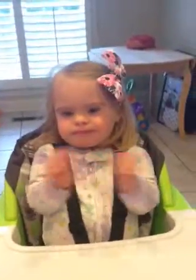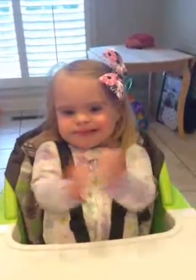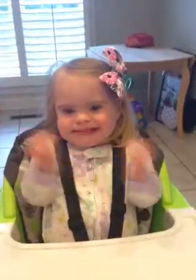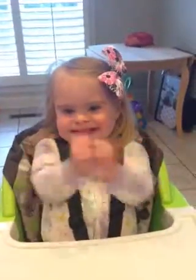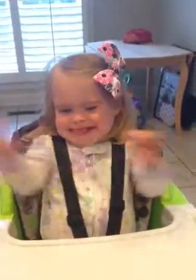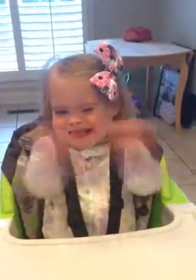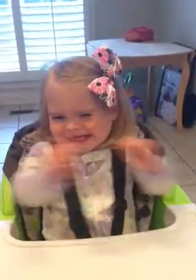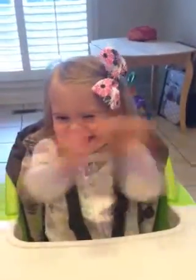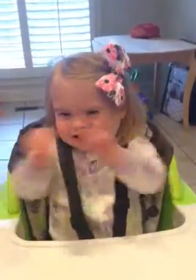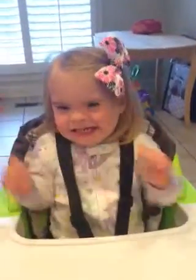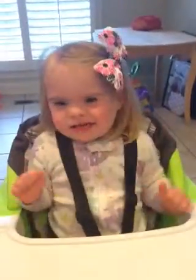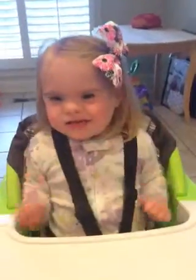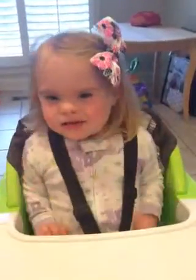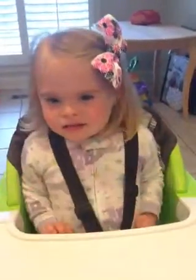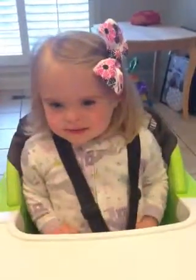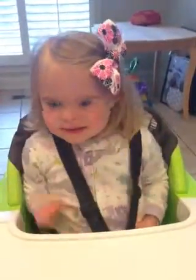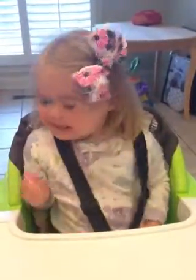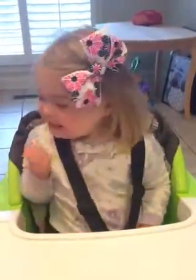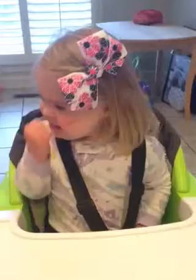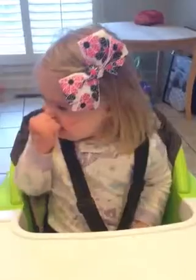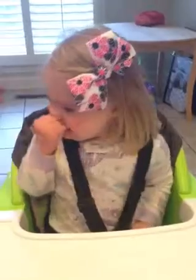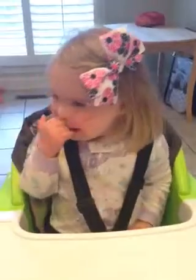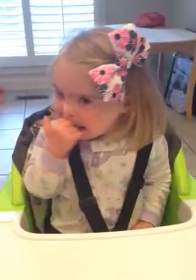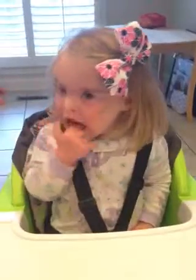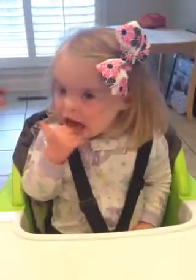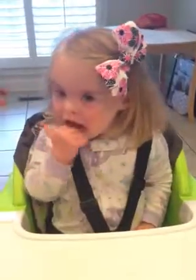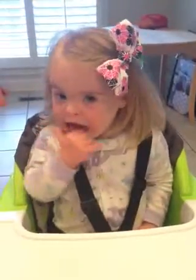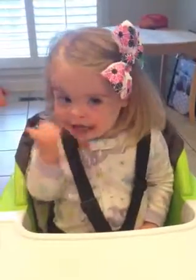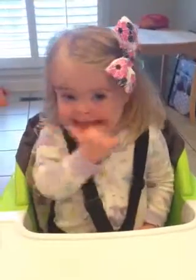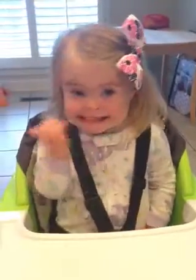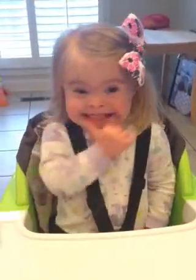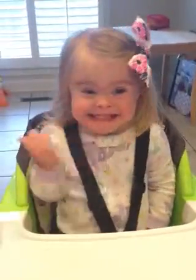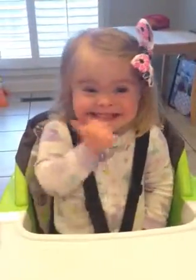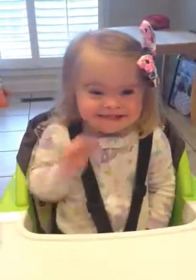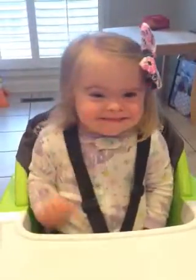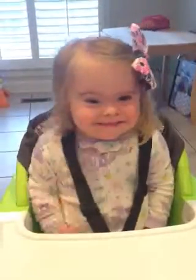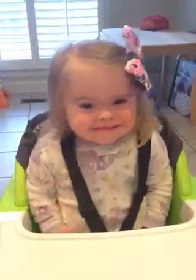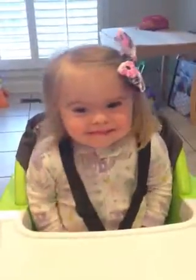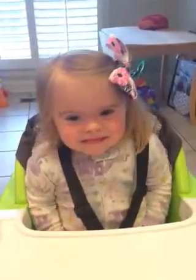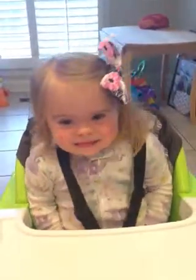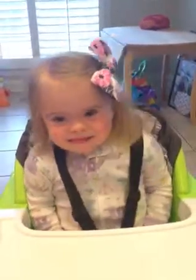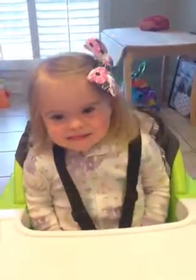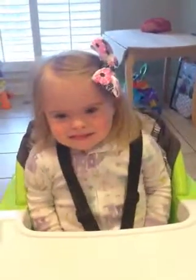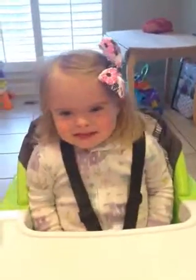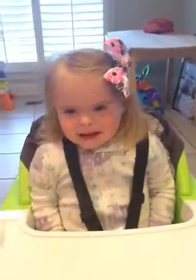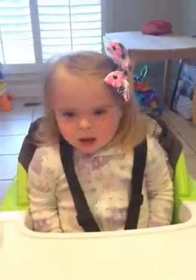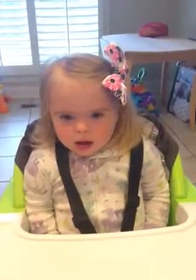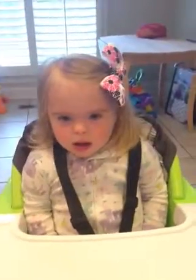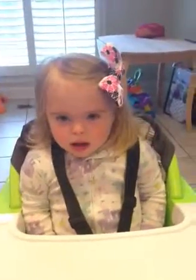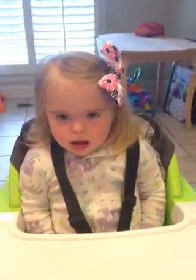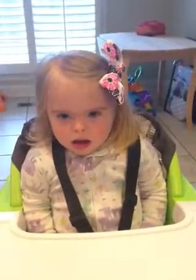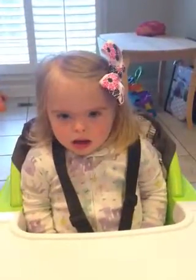When we're ready to eat, we say eat. Good. When we want a drink, we